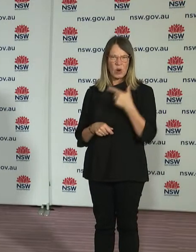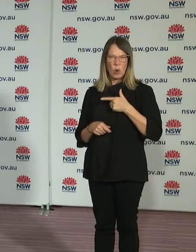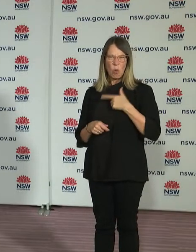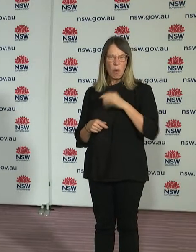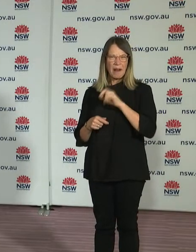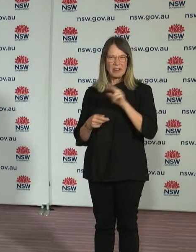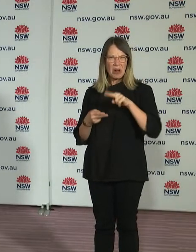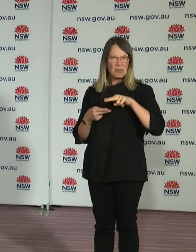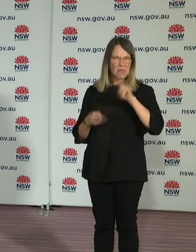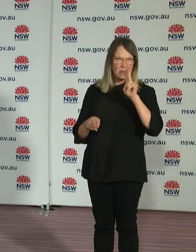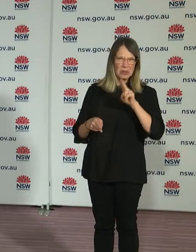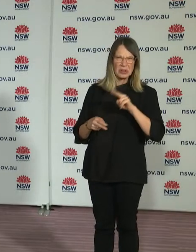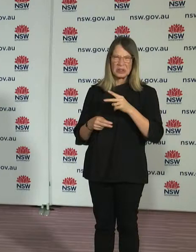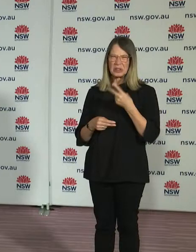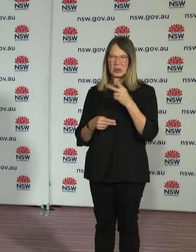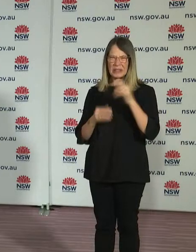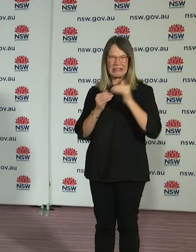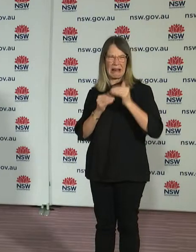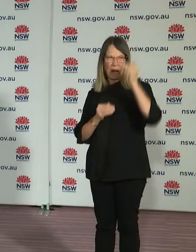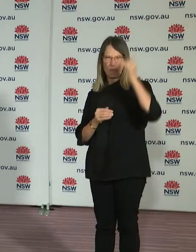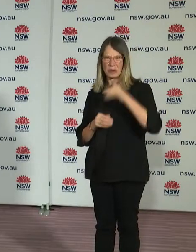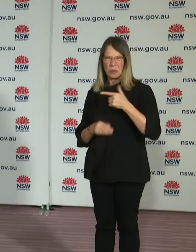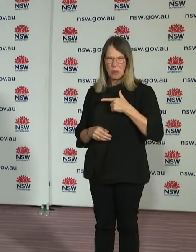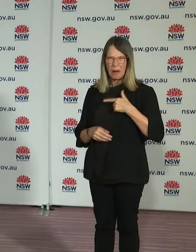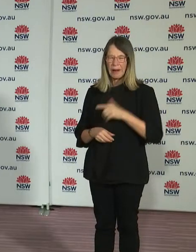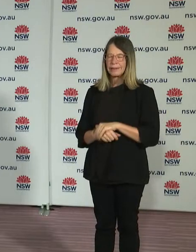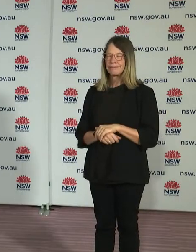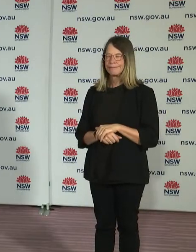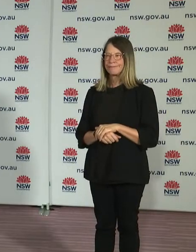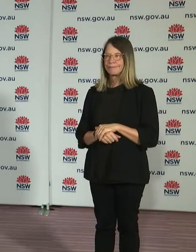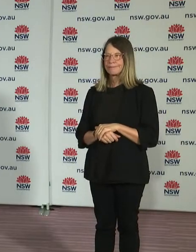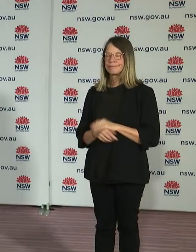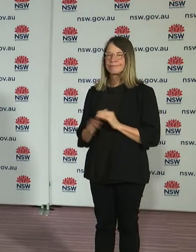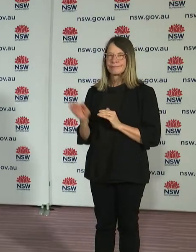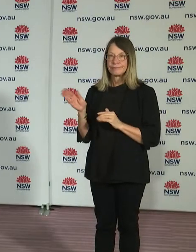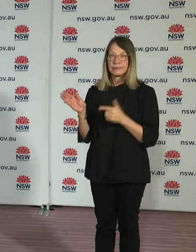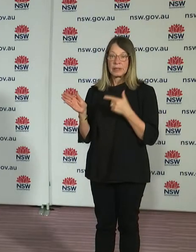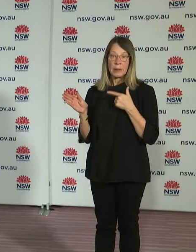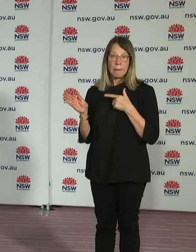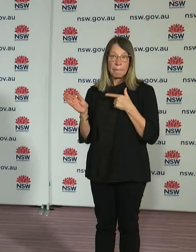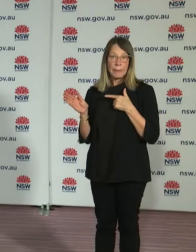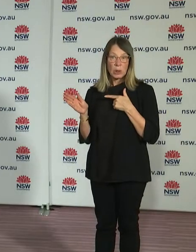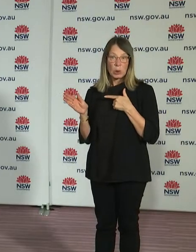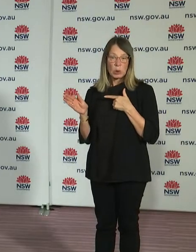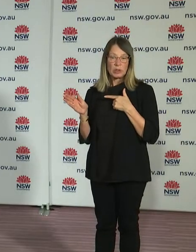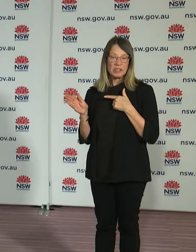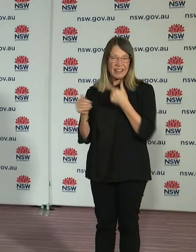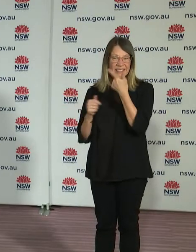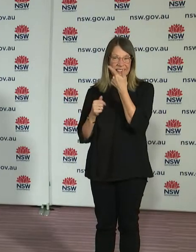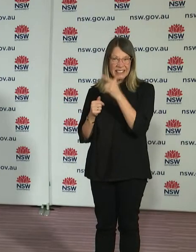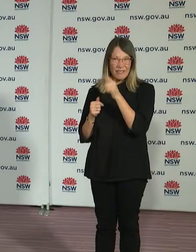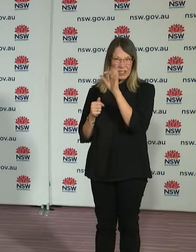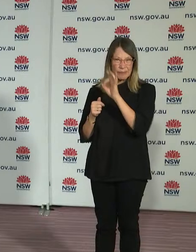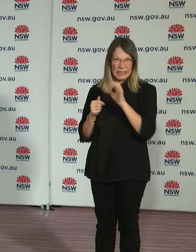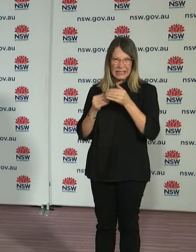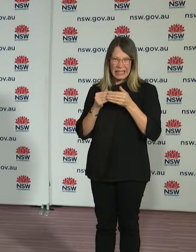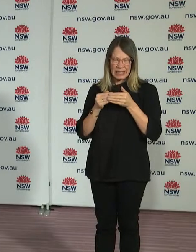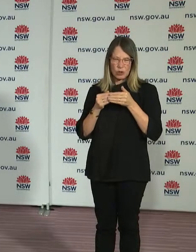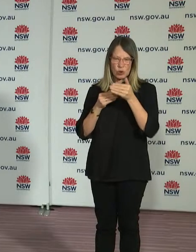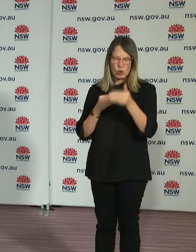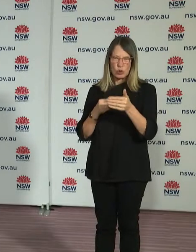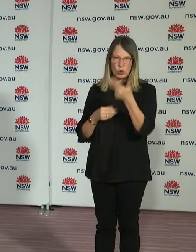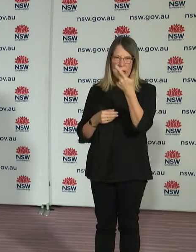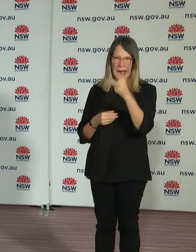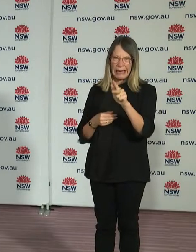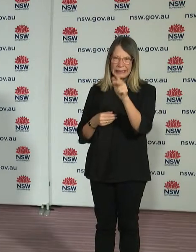between 70 and 80%, we do still need to exercise caution, and if 20 people don't necessarily know the 20 people sitting